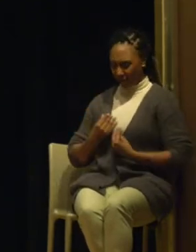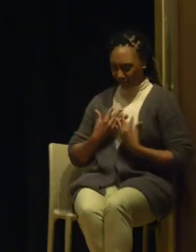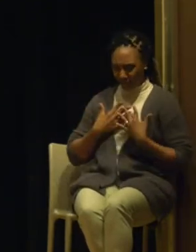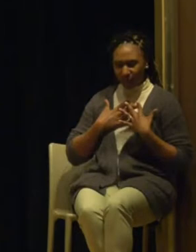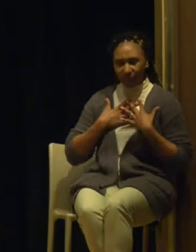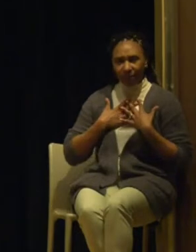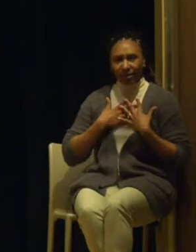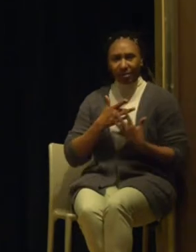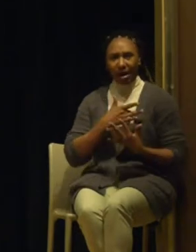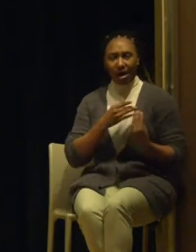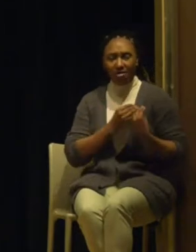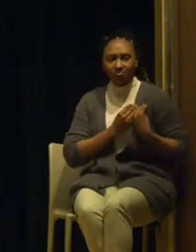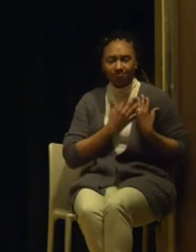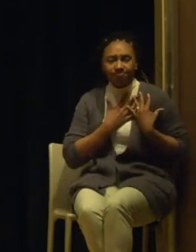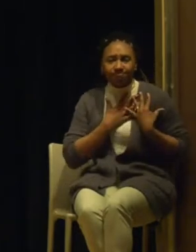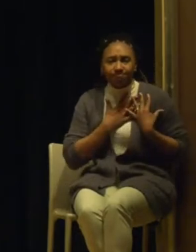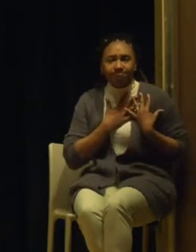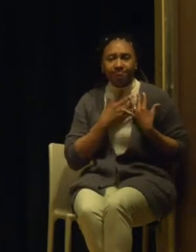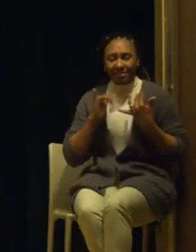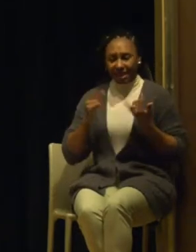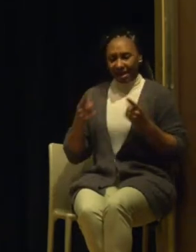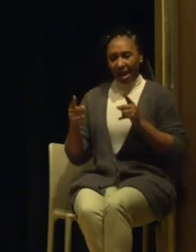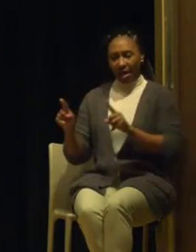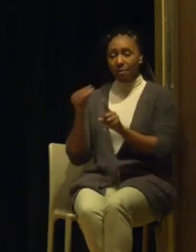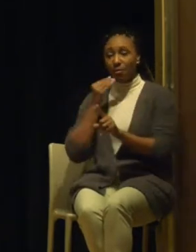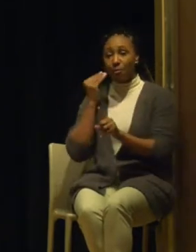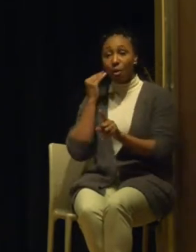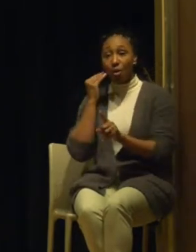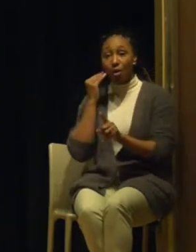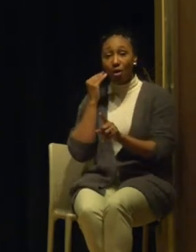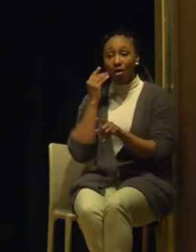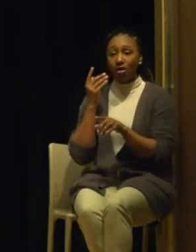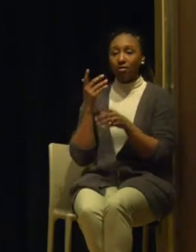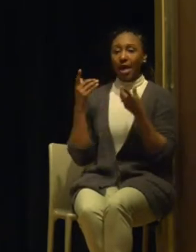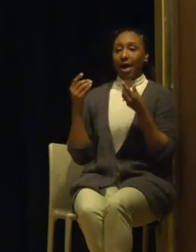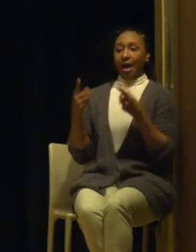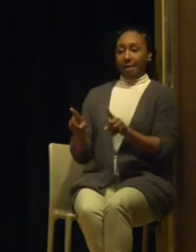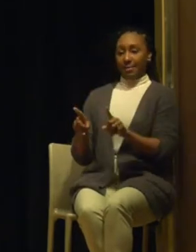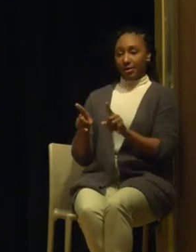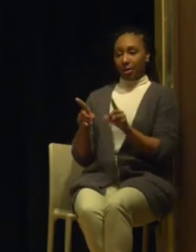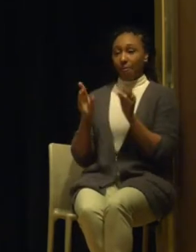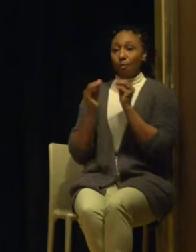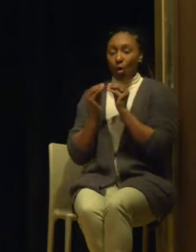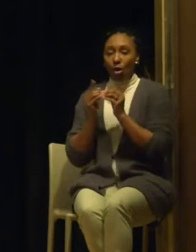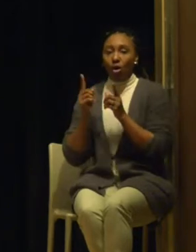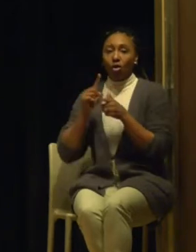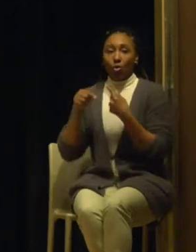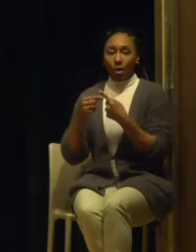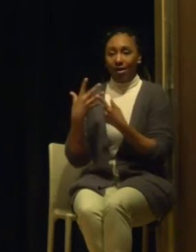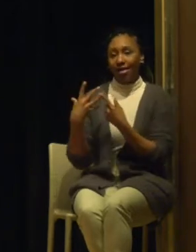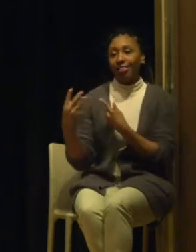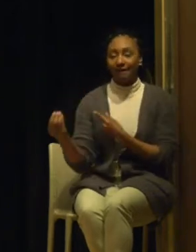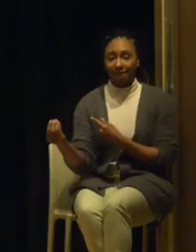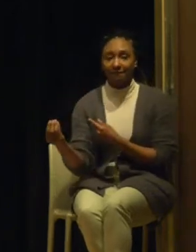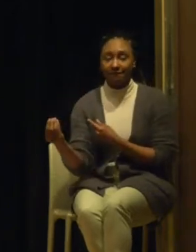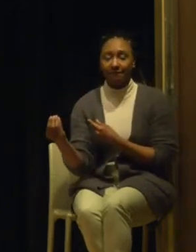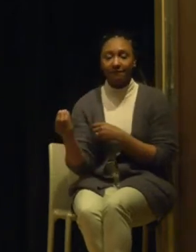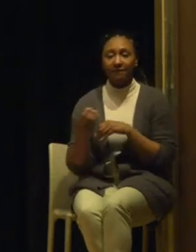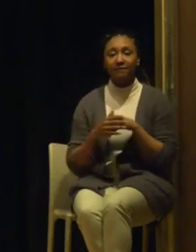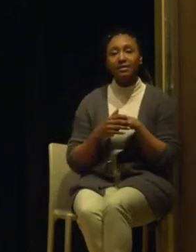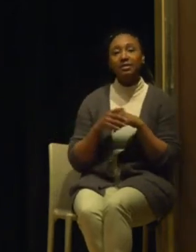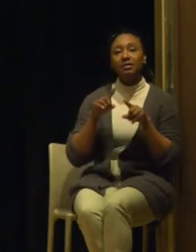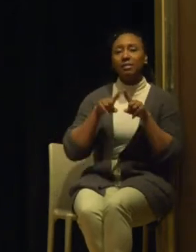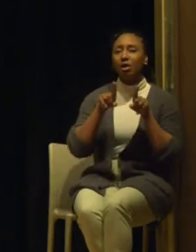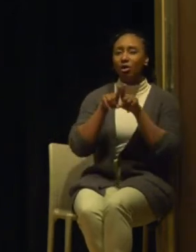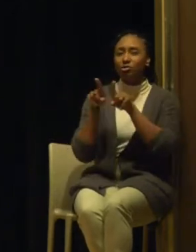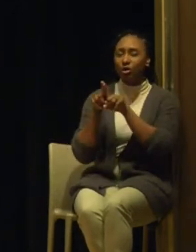my heart. And it started happening more after I left. Mm-hmm. And people would recognize me on the streets of New York, and especially young Black